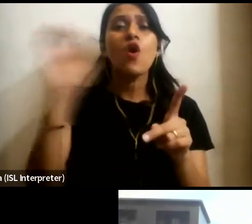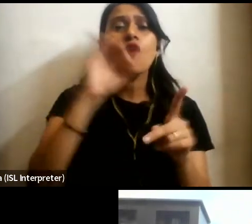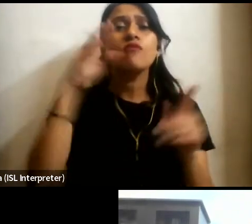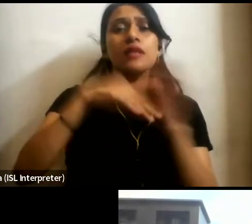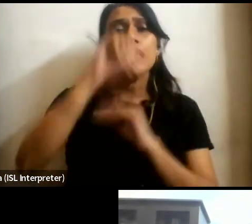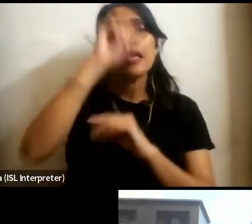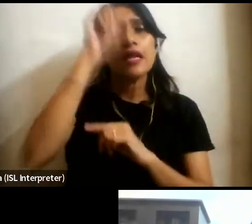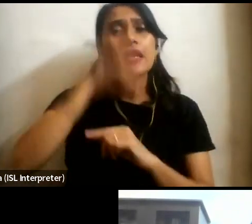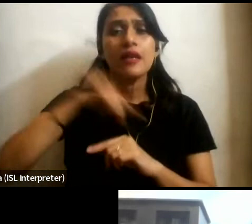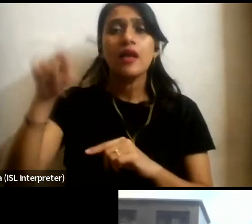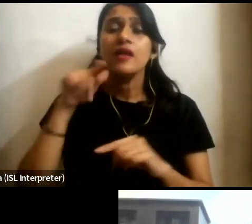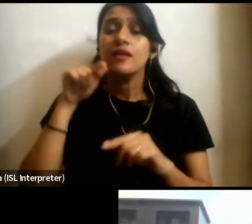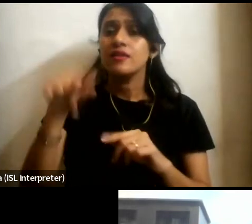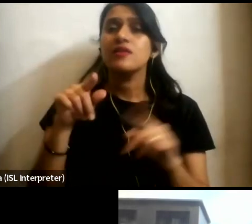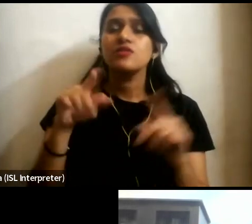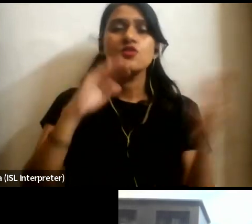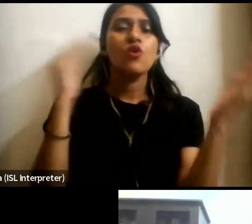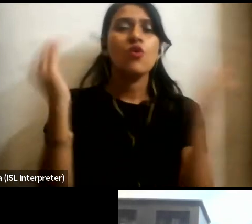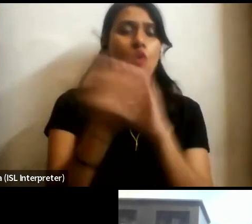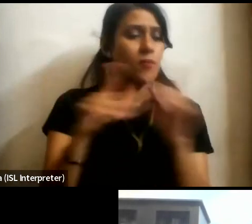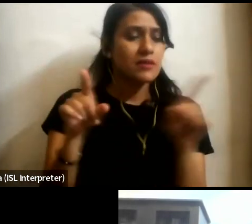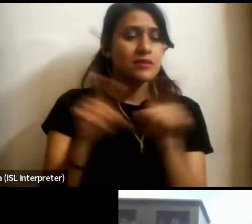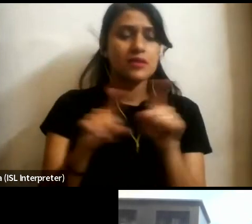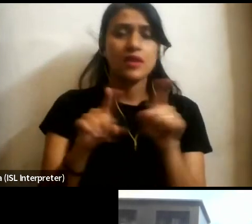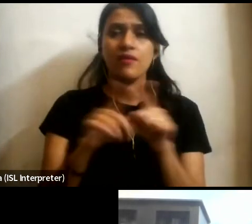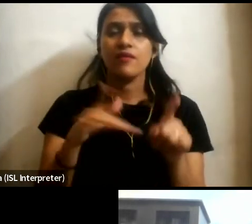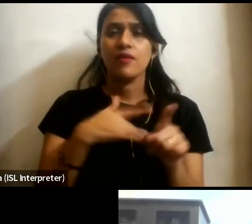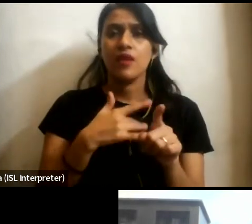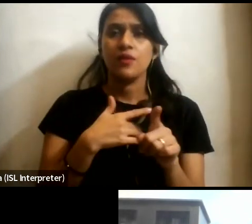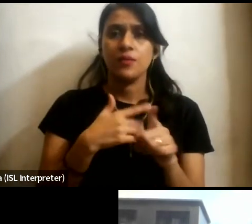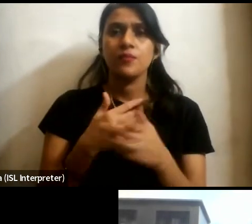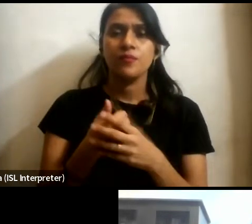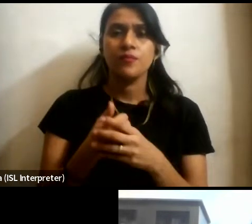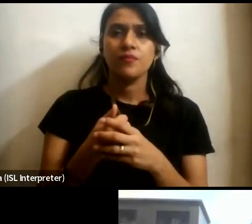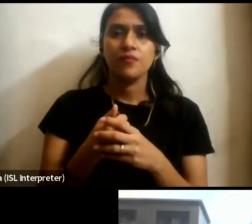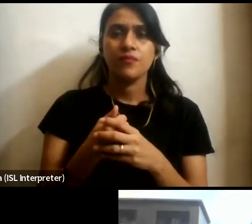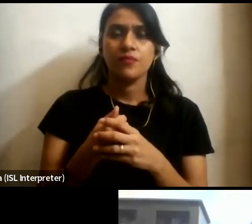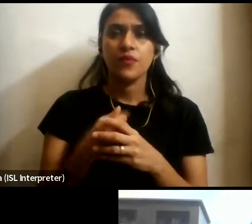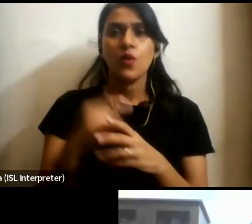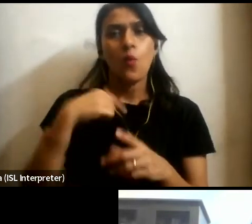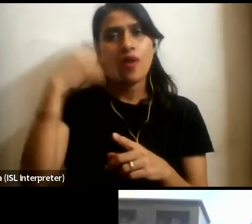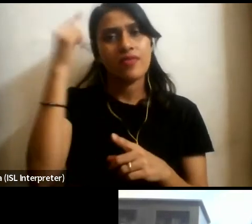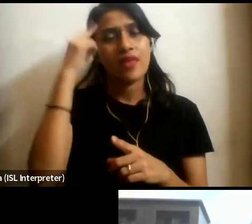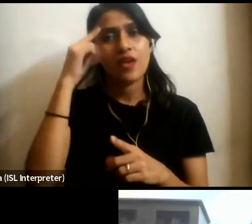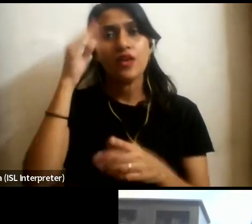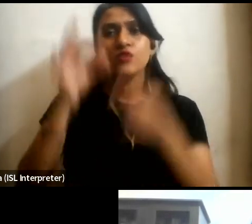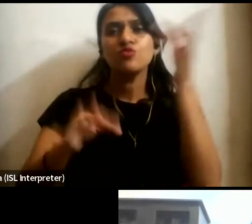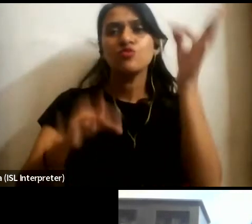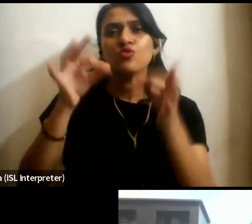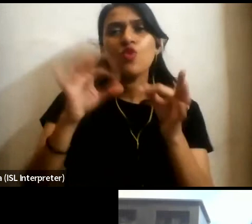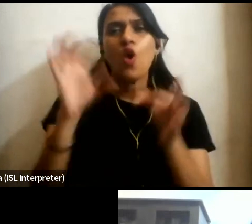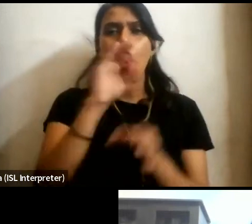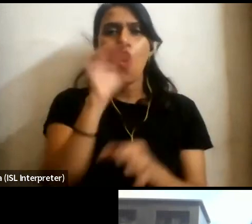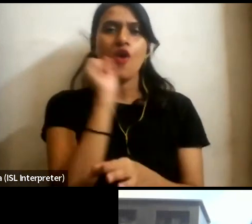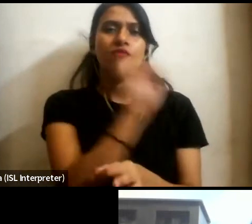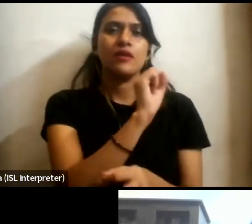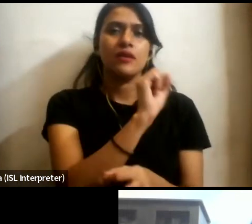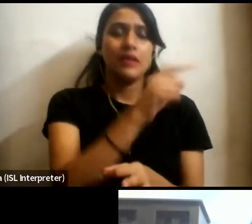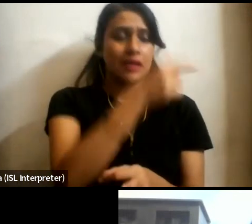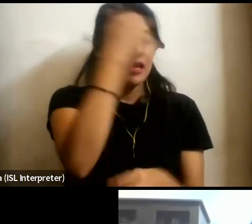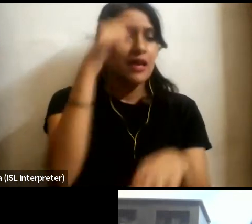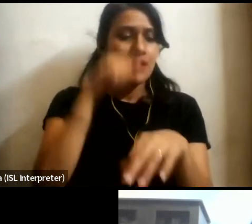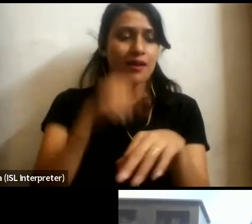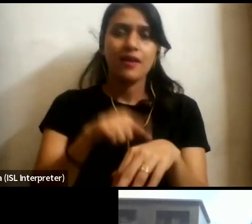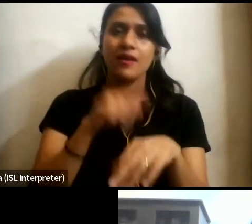globally this is really not how we think of judicial office, that it's somehow such a privileged office